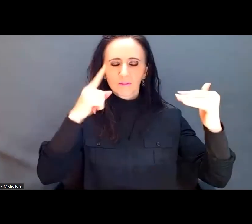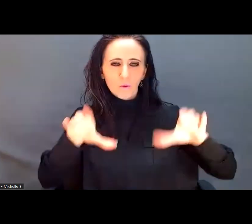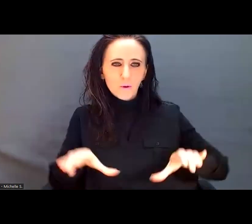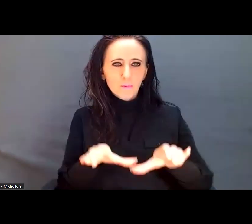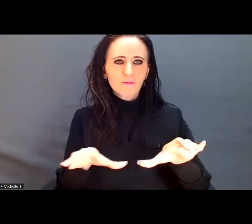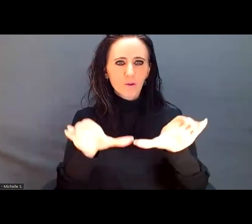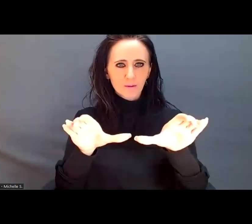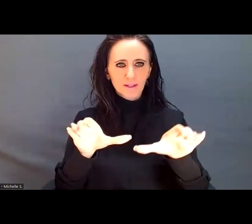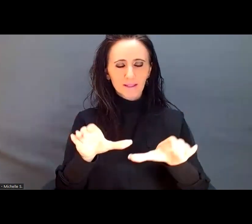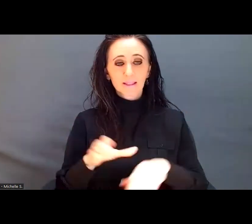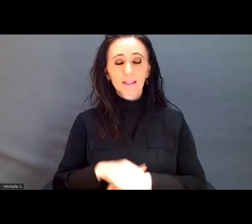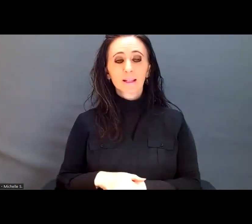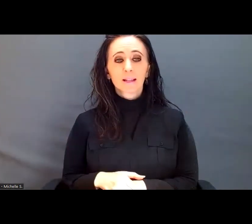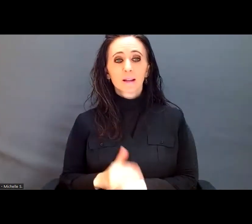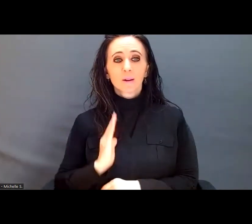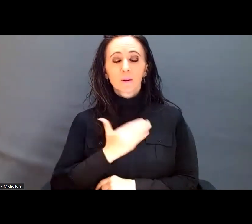Here's our focus point.